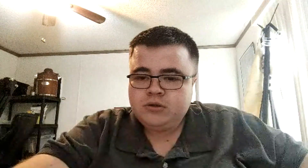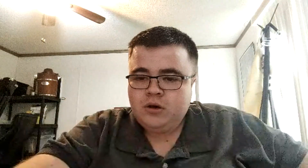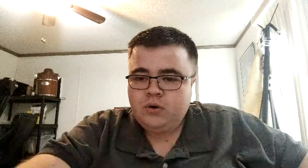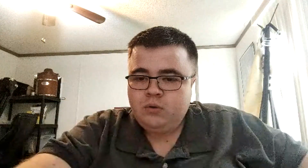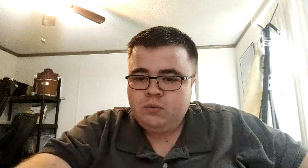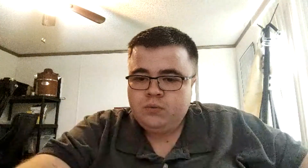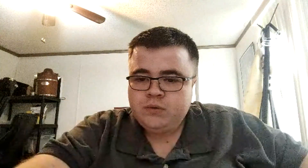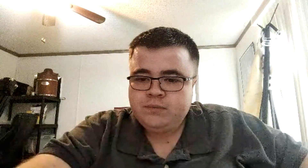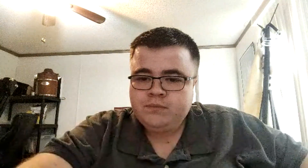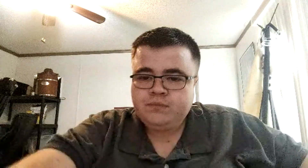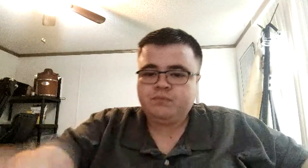So,